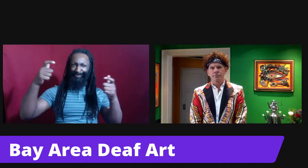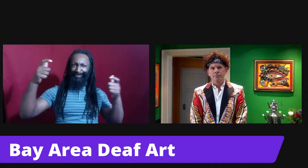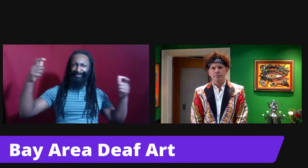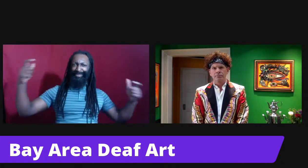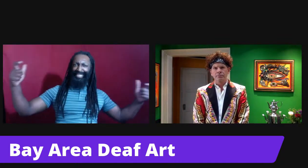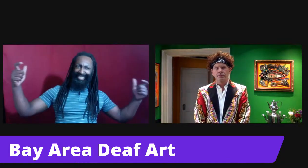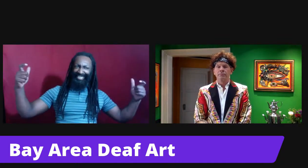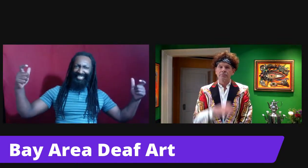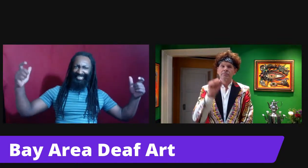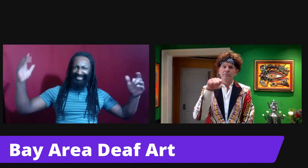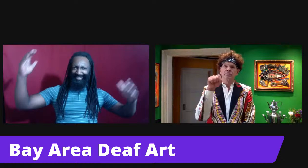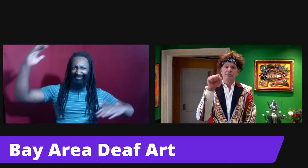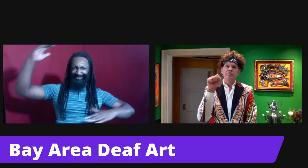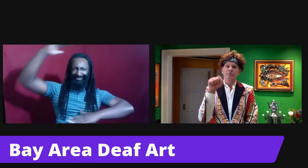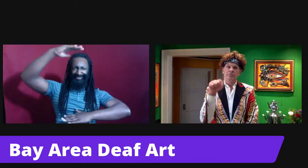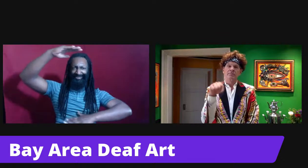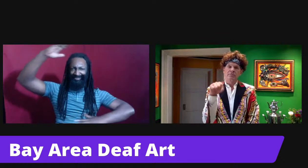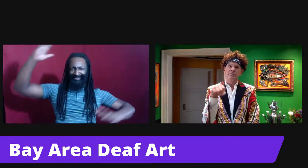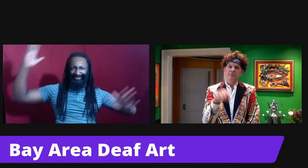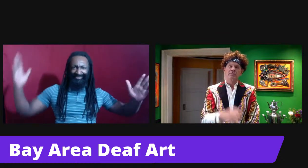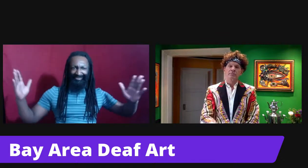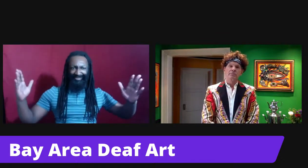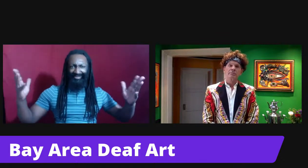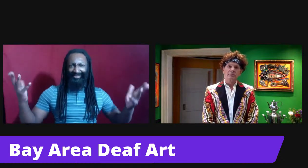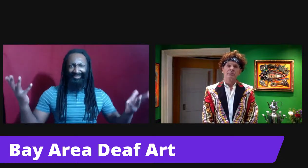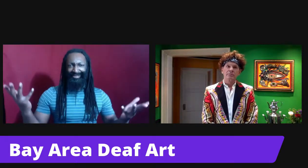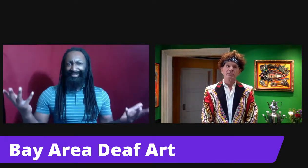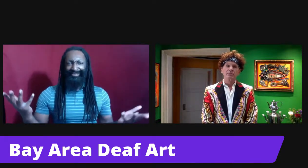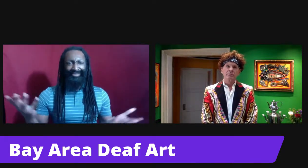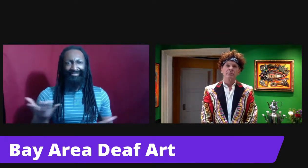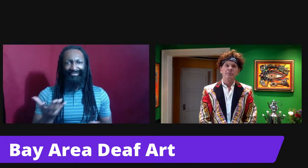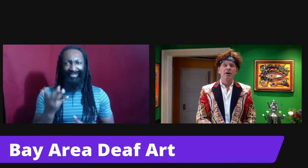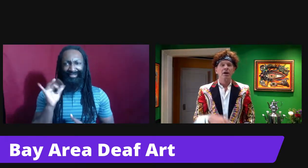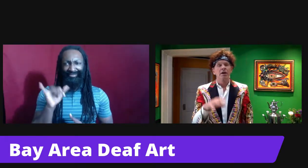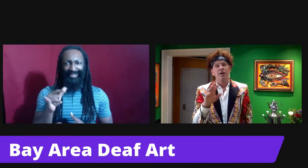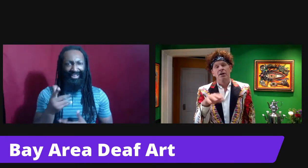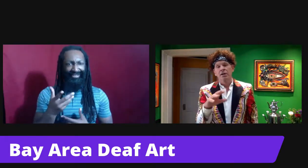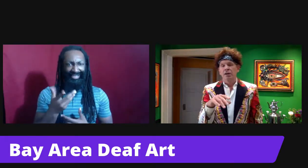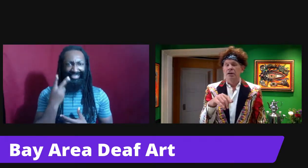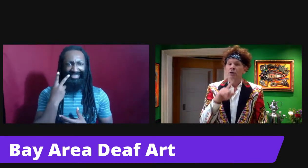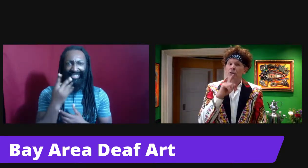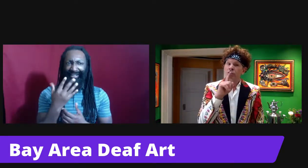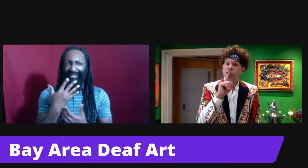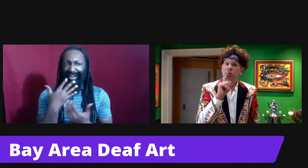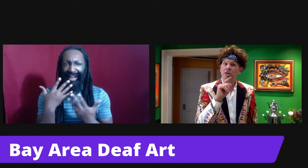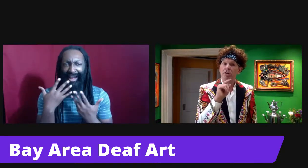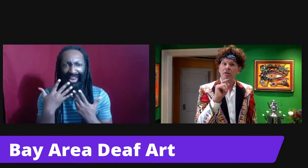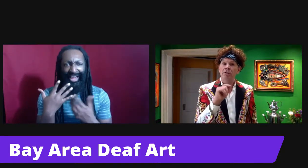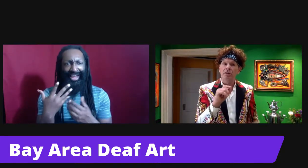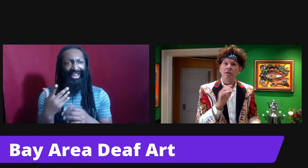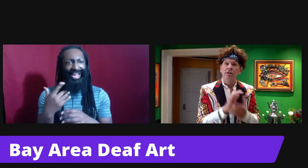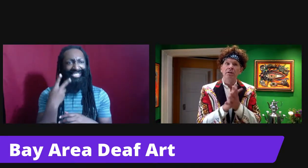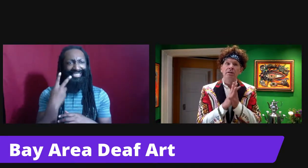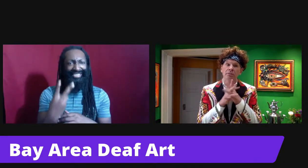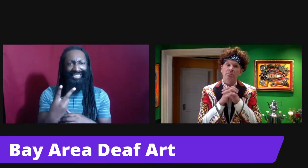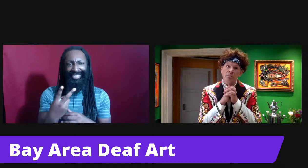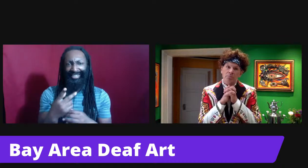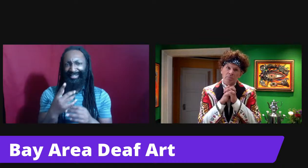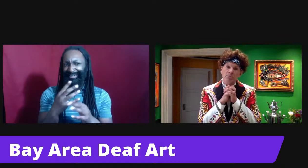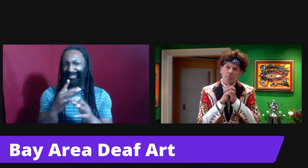Tell me about that. It is a big, large, large piece of art. Tell me, explain the